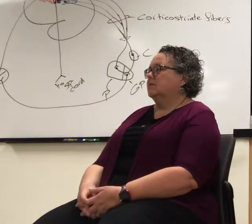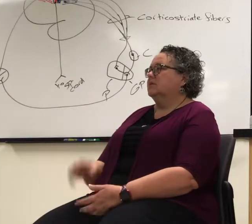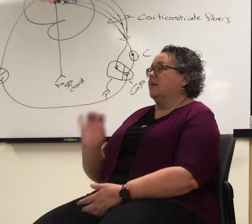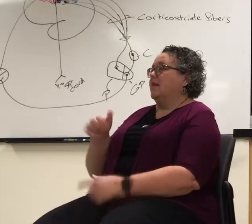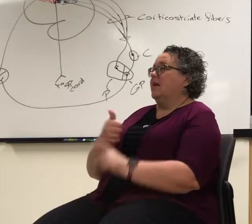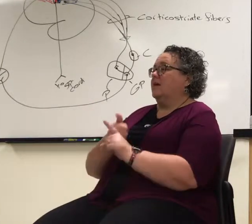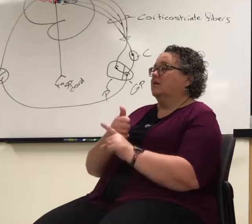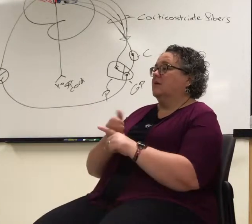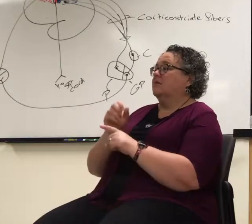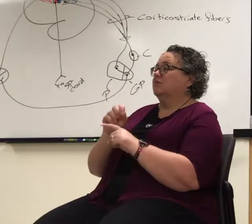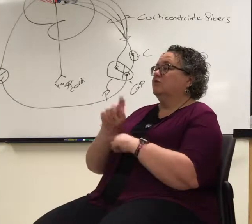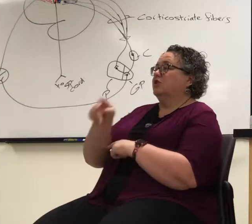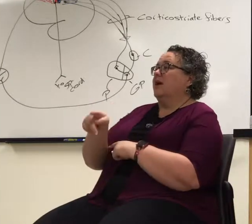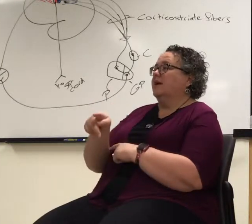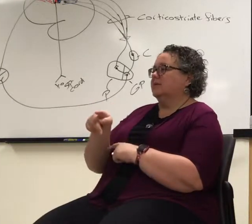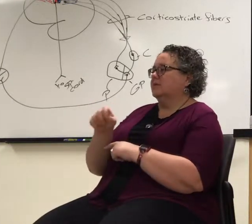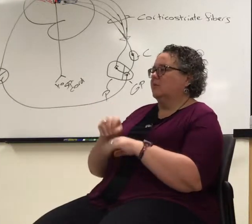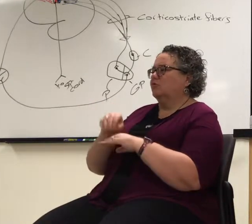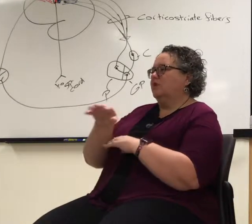projects